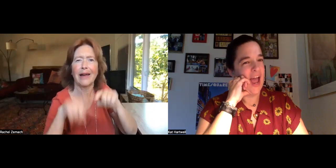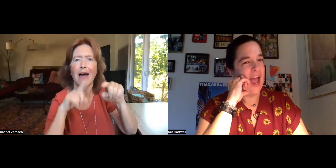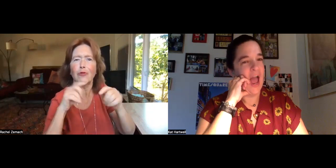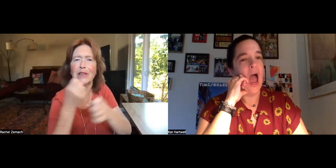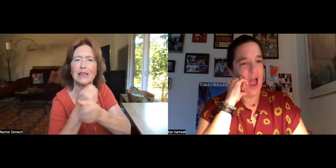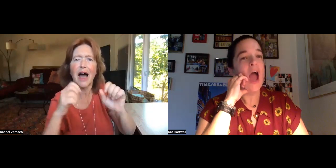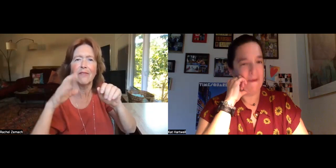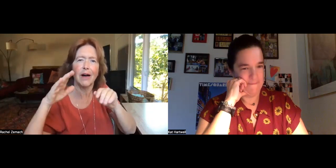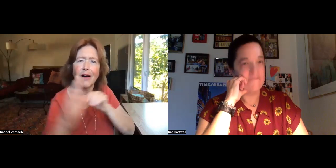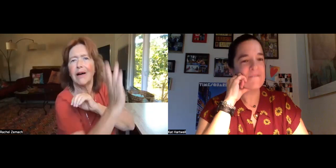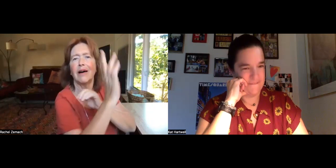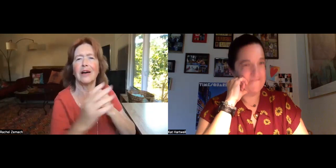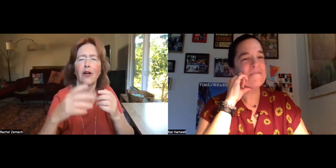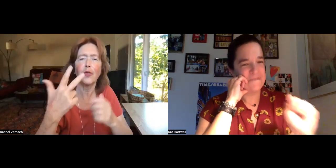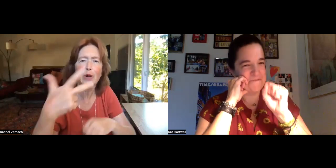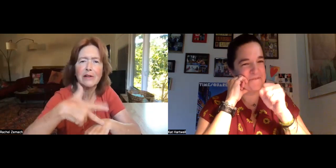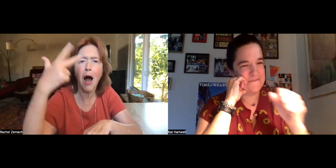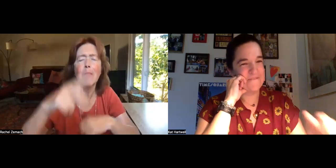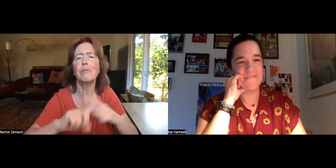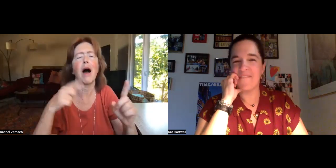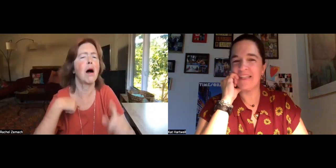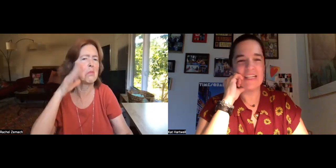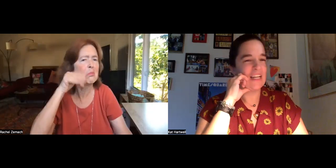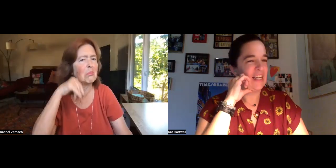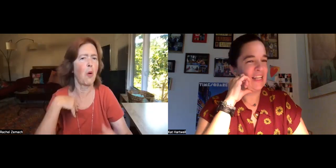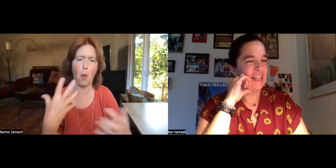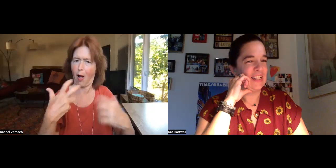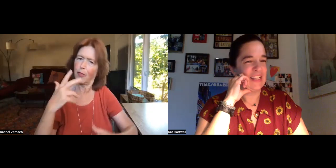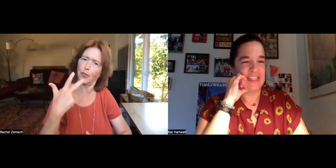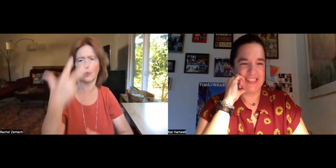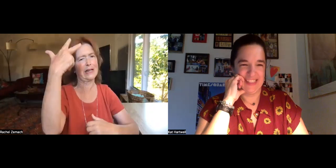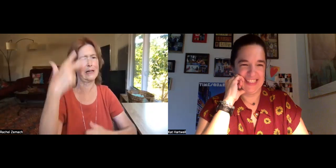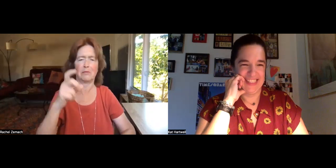Can't respect. Three times. But. One. Three.